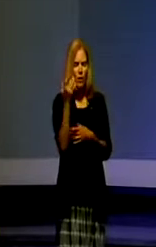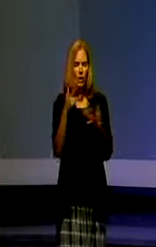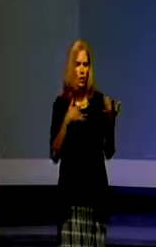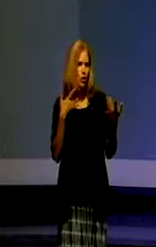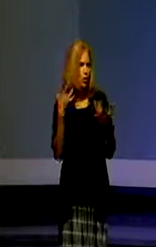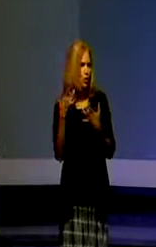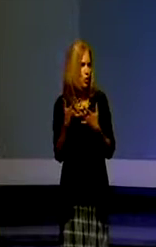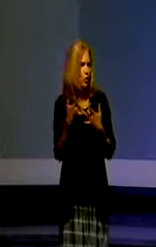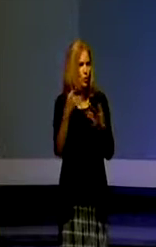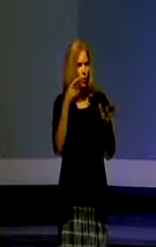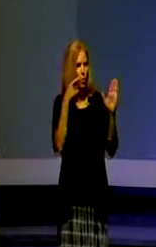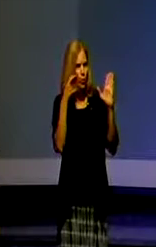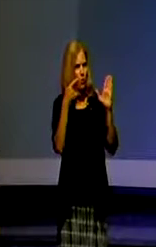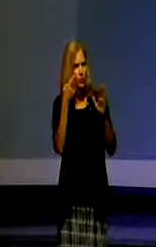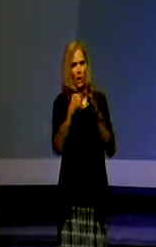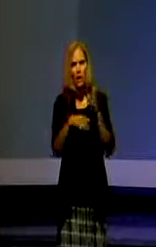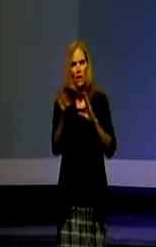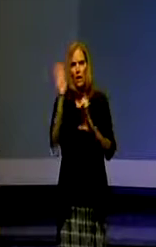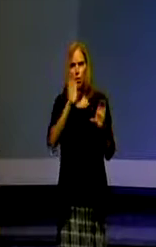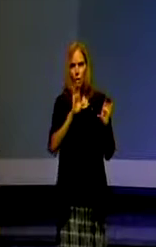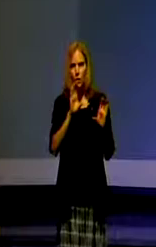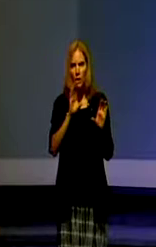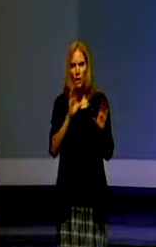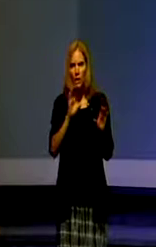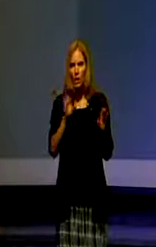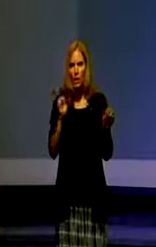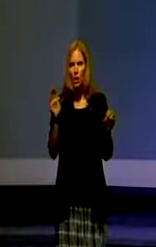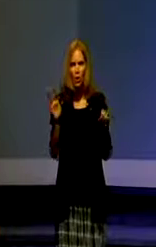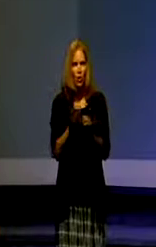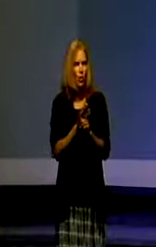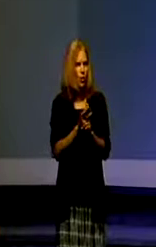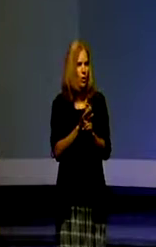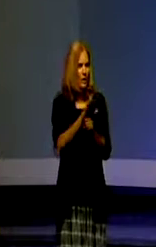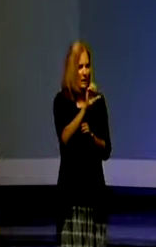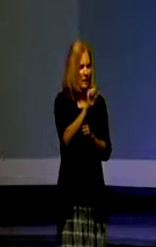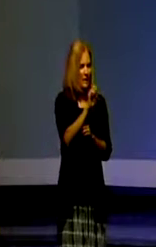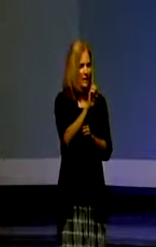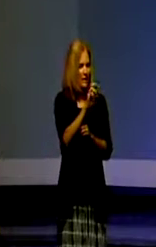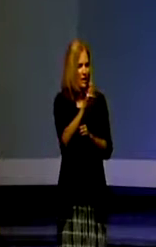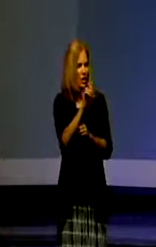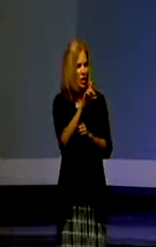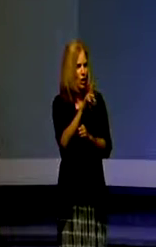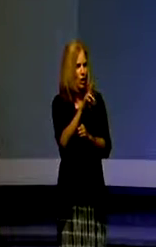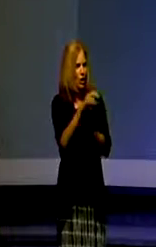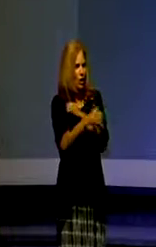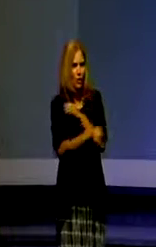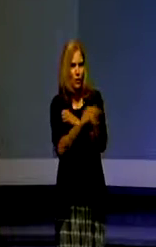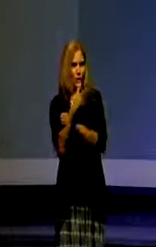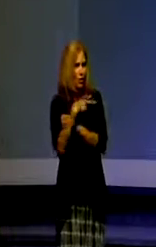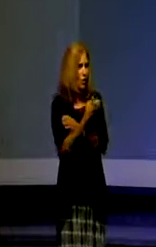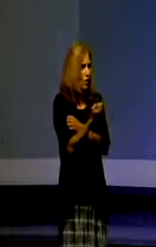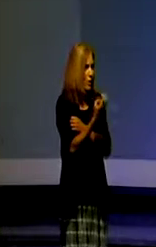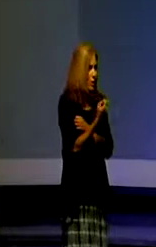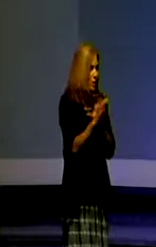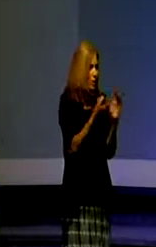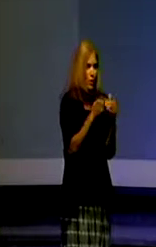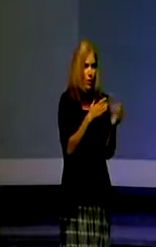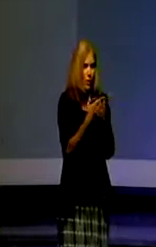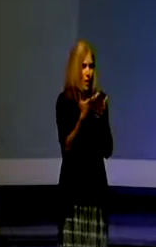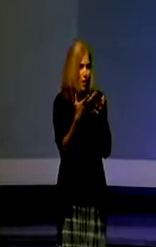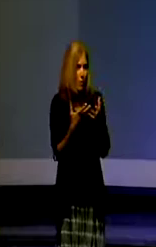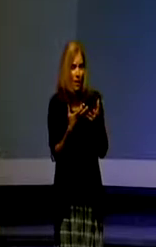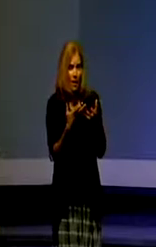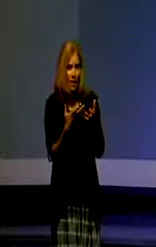joy to witness what God is doing in a totally secularized country, where even 12-year-olds can do whatever they want,